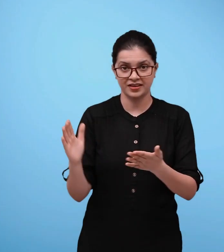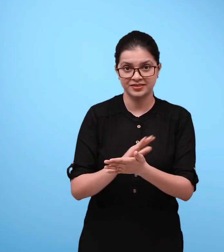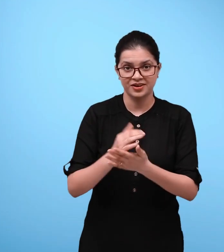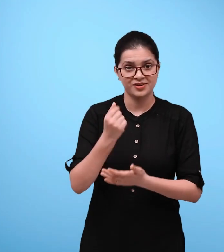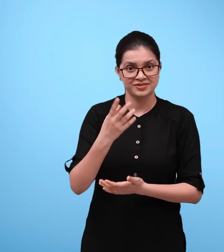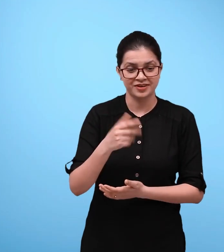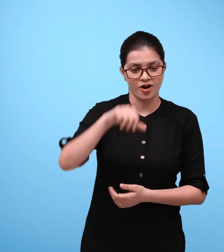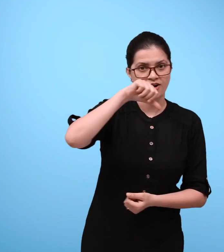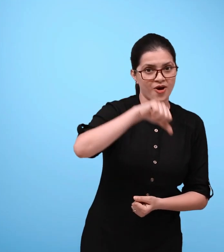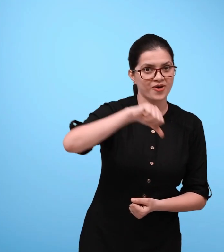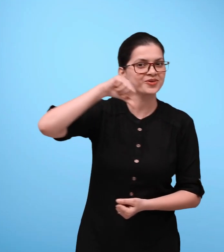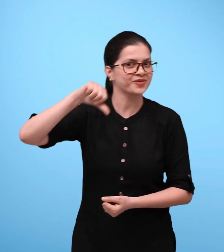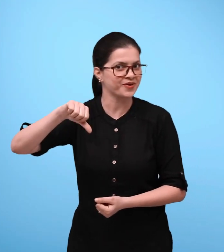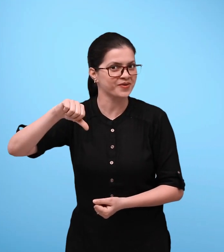Page 99.